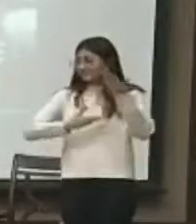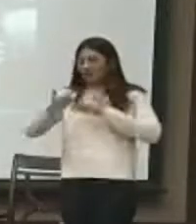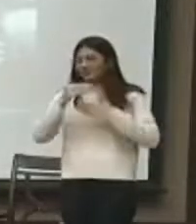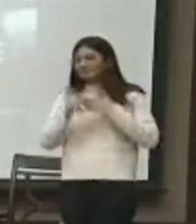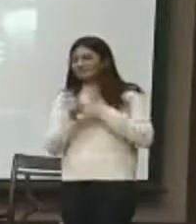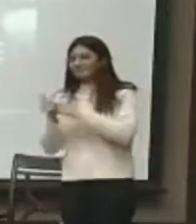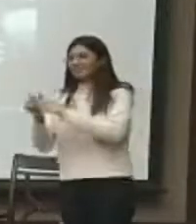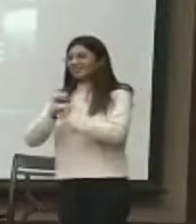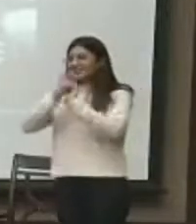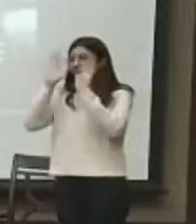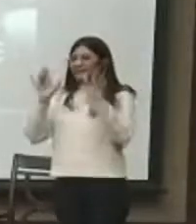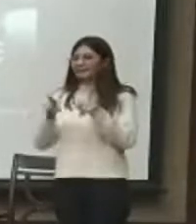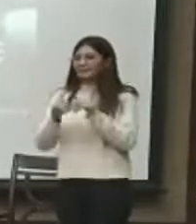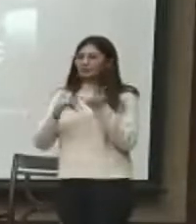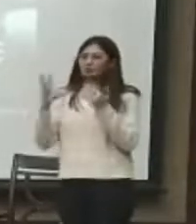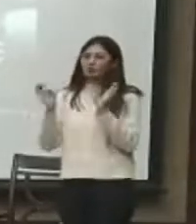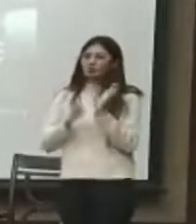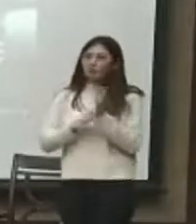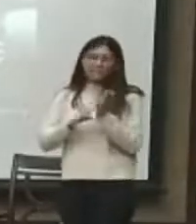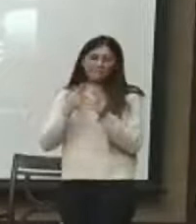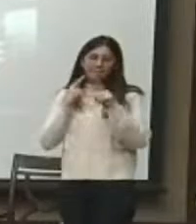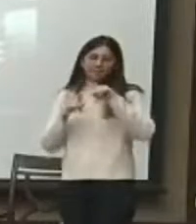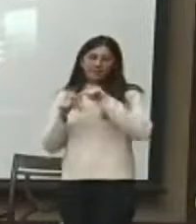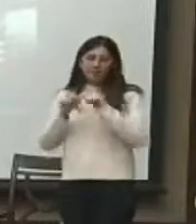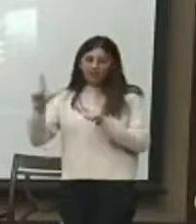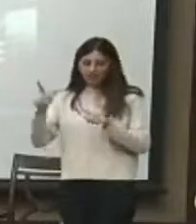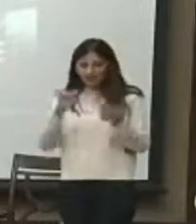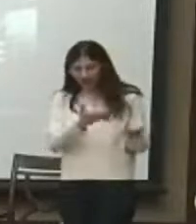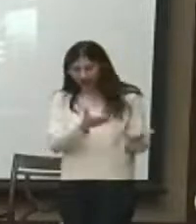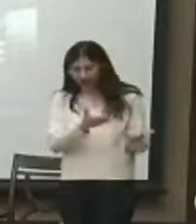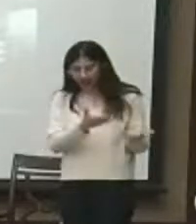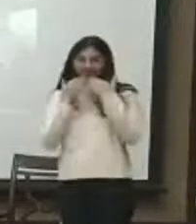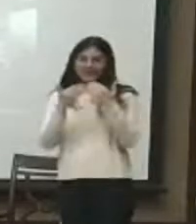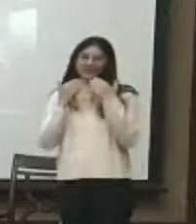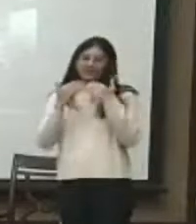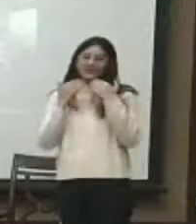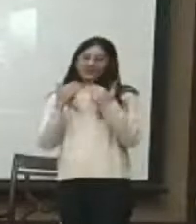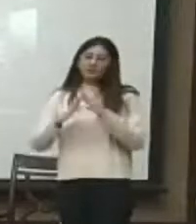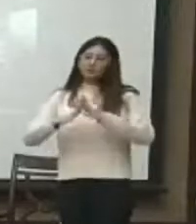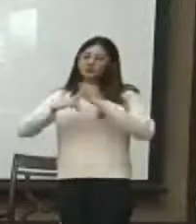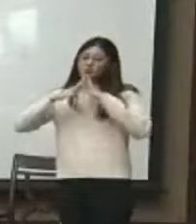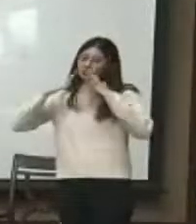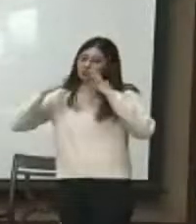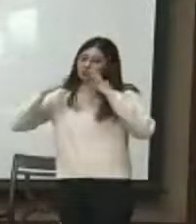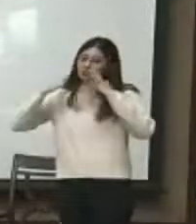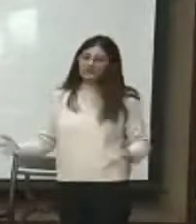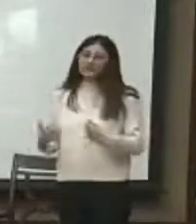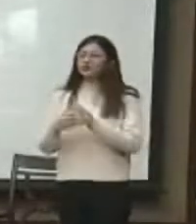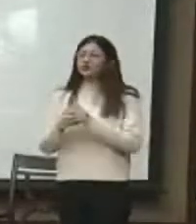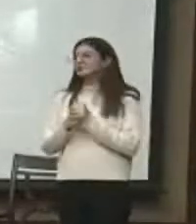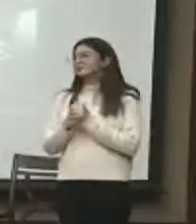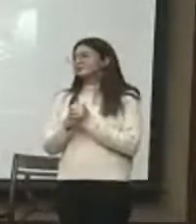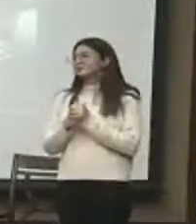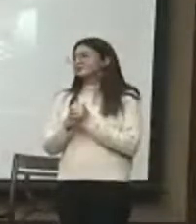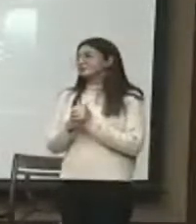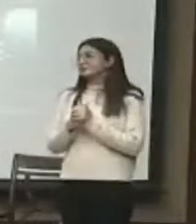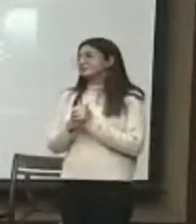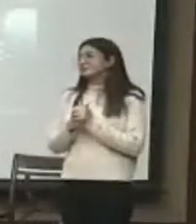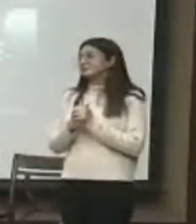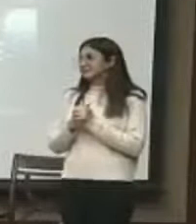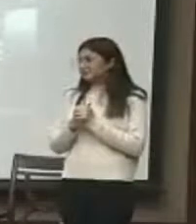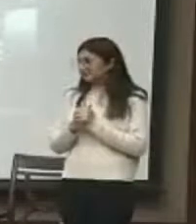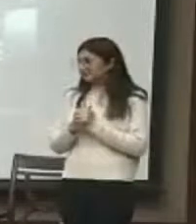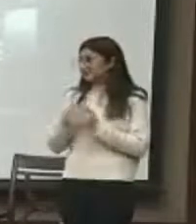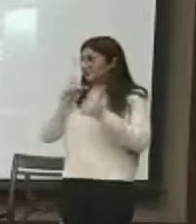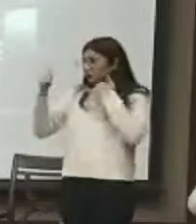for NCPDP. Mr. Som Mittal, he is the guiding light for us, always giving us direction. The follow-up